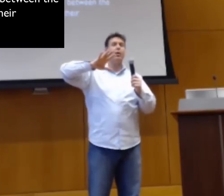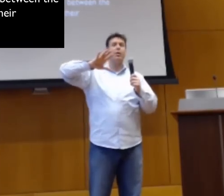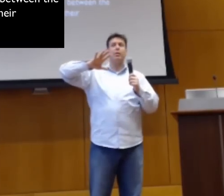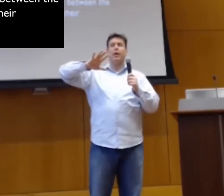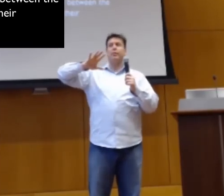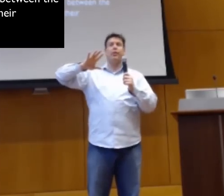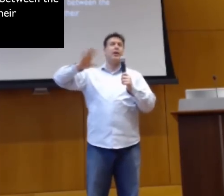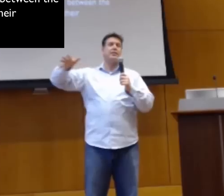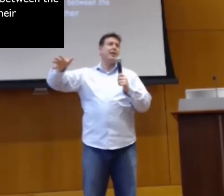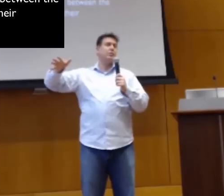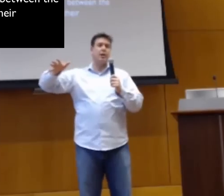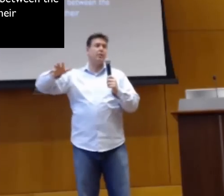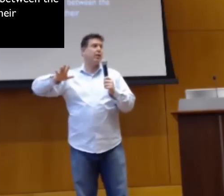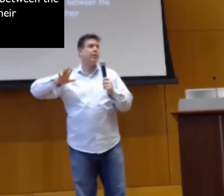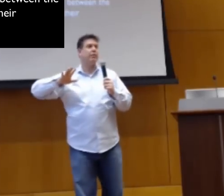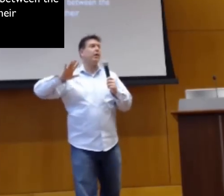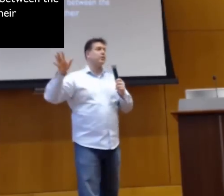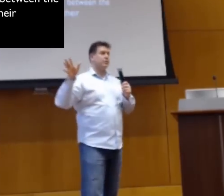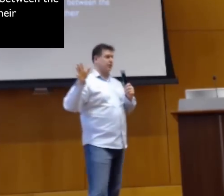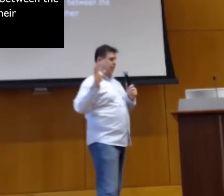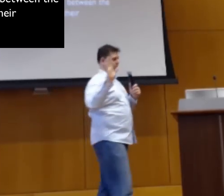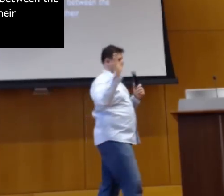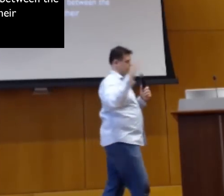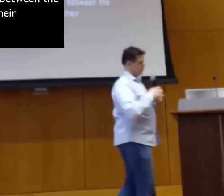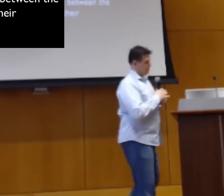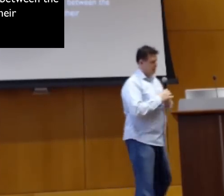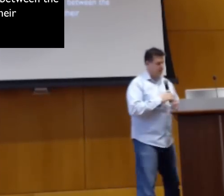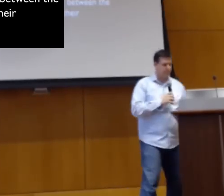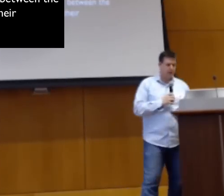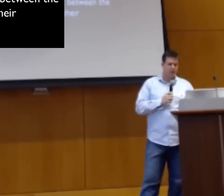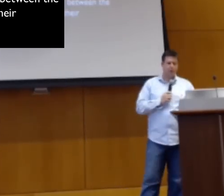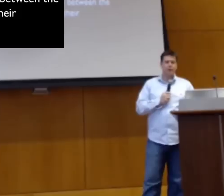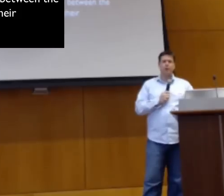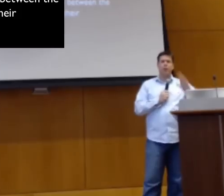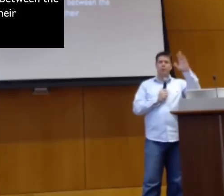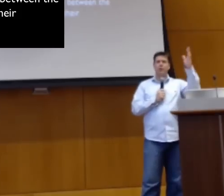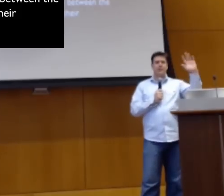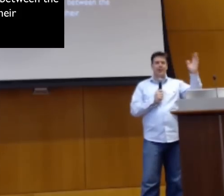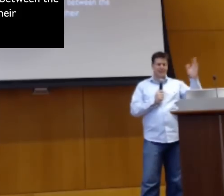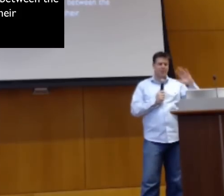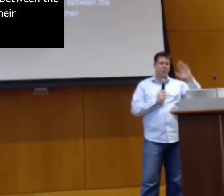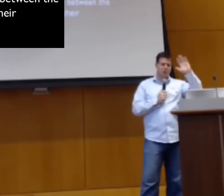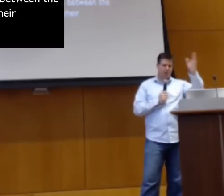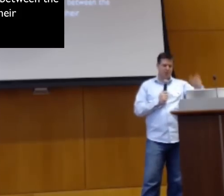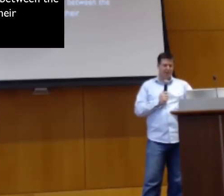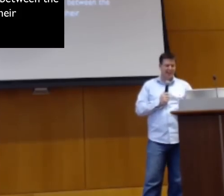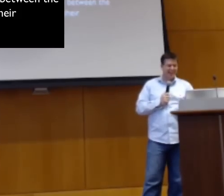they're not sounds, and they're not variations of sounds. So, just for those of you who are purists in that sense, please just go with me on that.